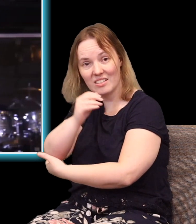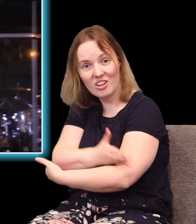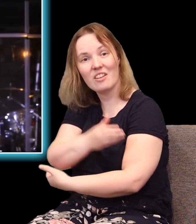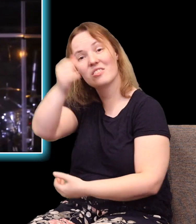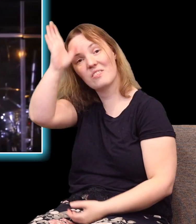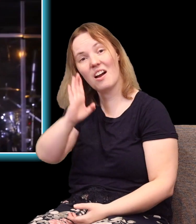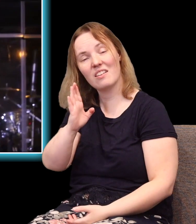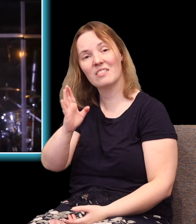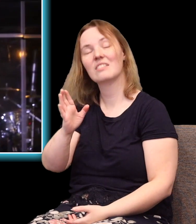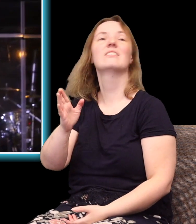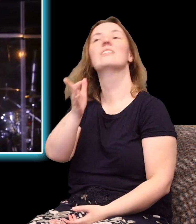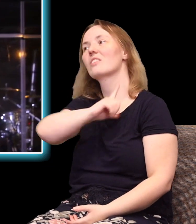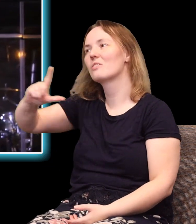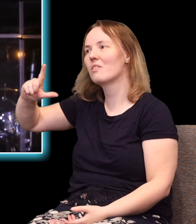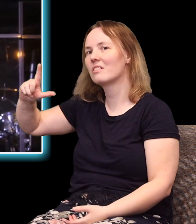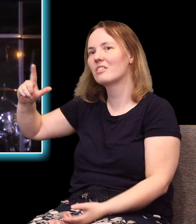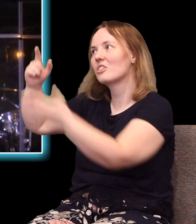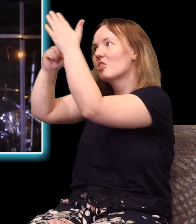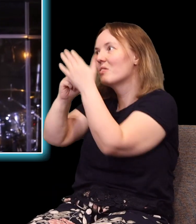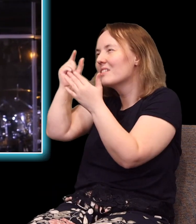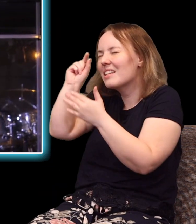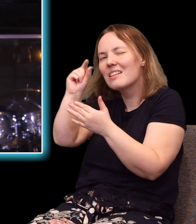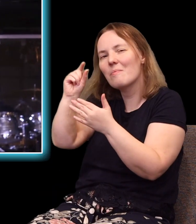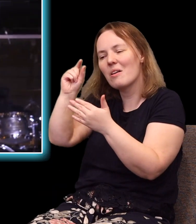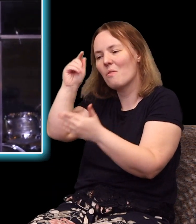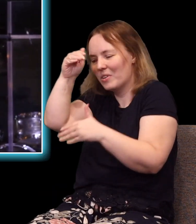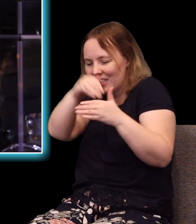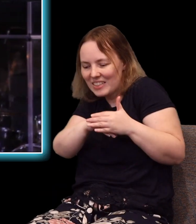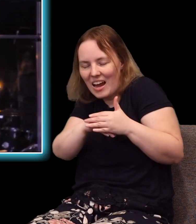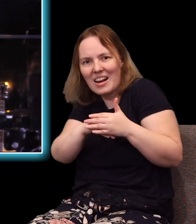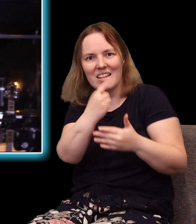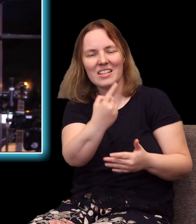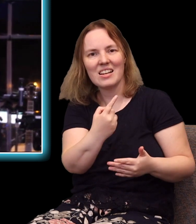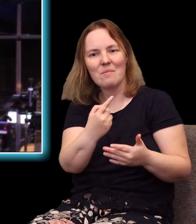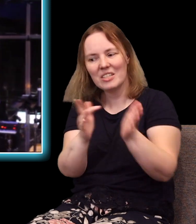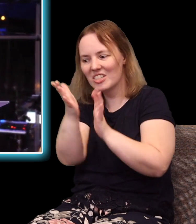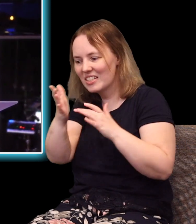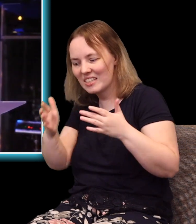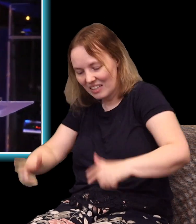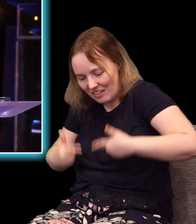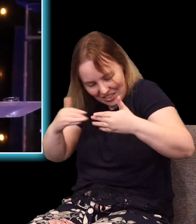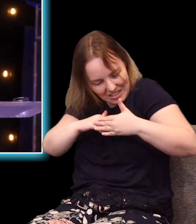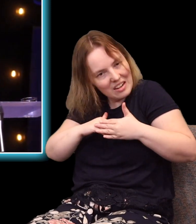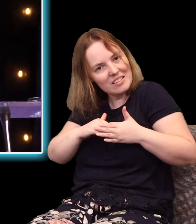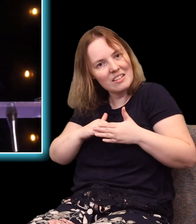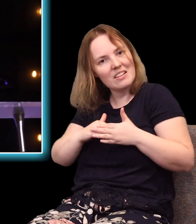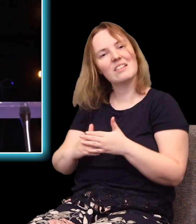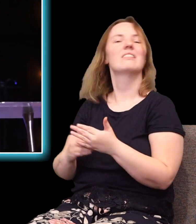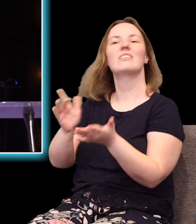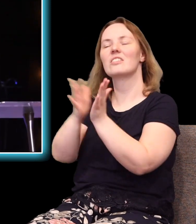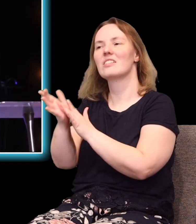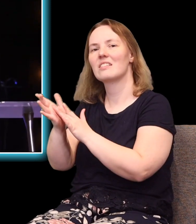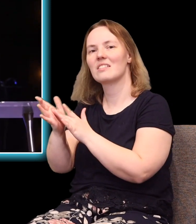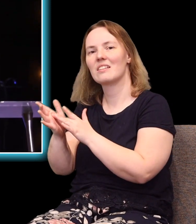and daughters of God. If the Lord could give us a glimpse of what is inside us because Jesus lives in us, the Holy Spirit.